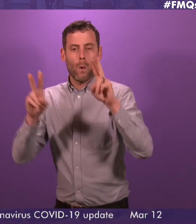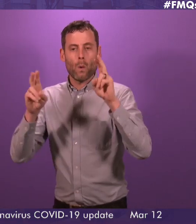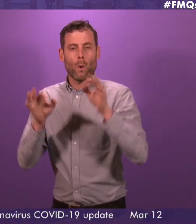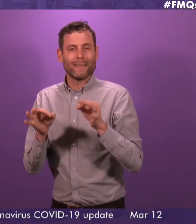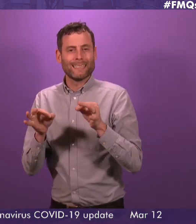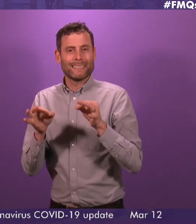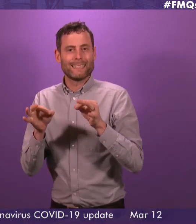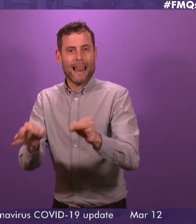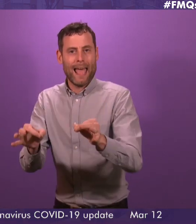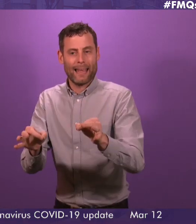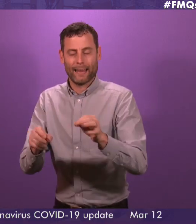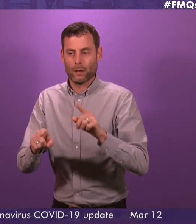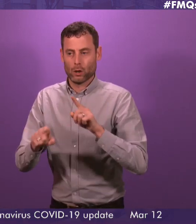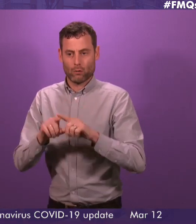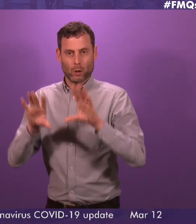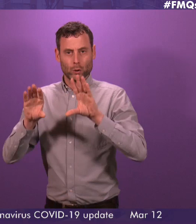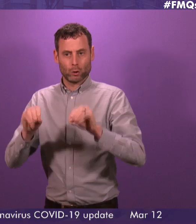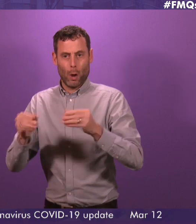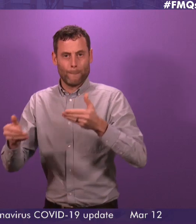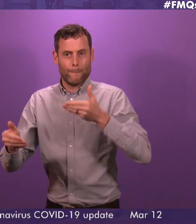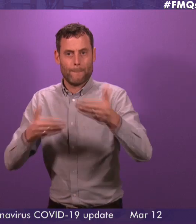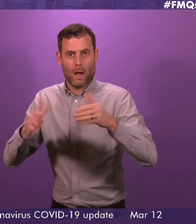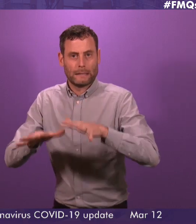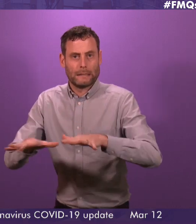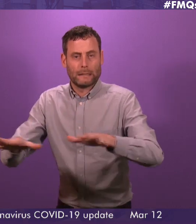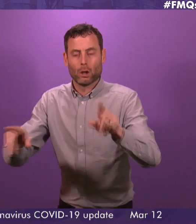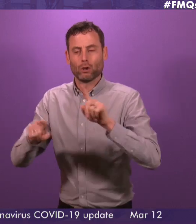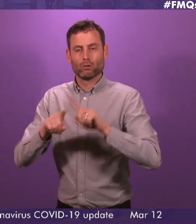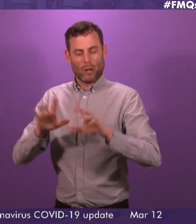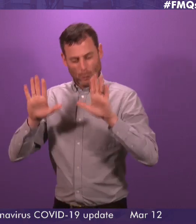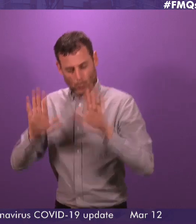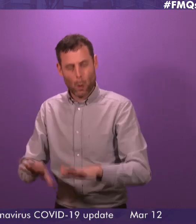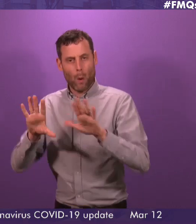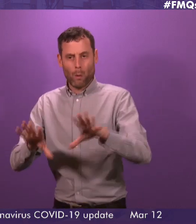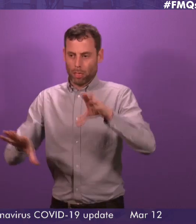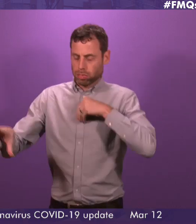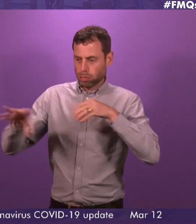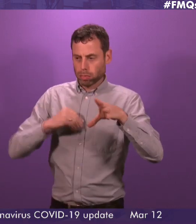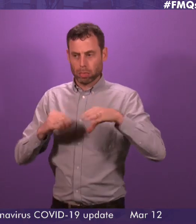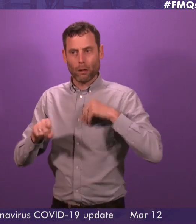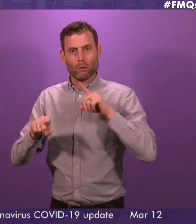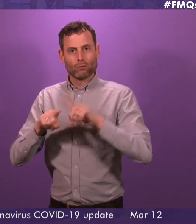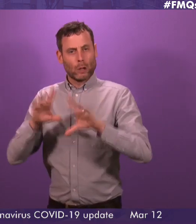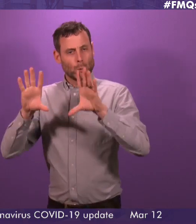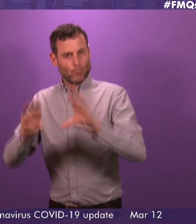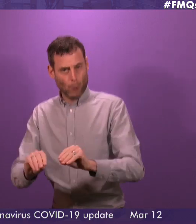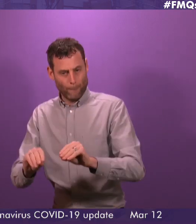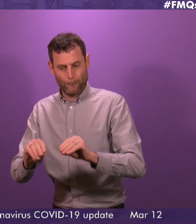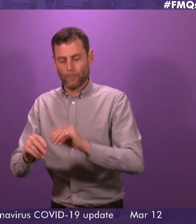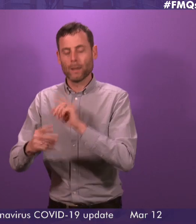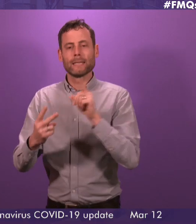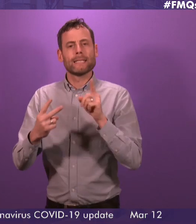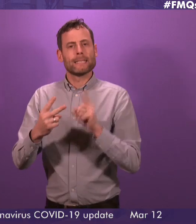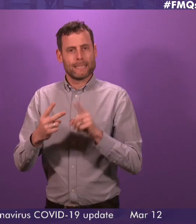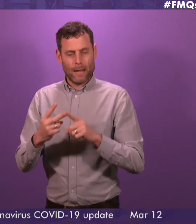initially take is threefold. First of all, to slow down the spread of the virus. Secondly,